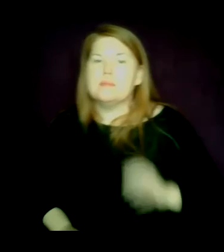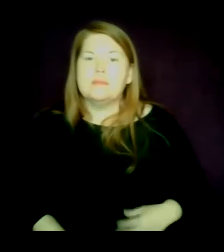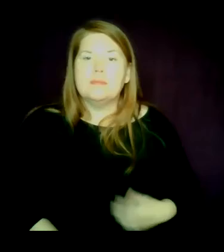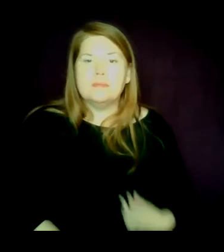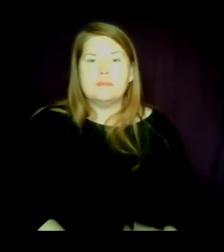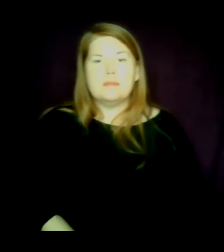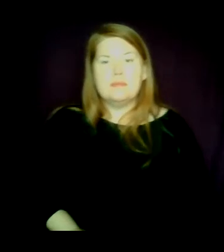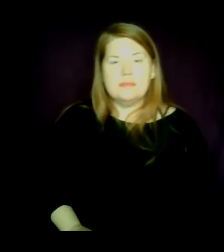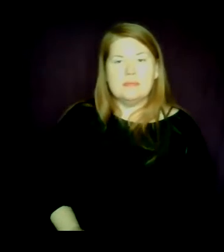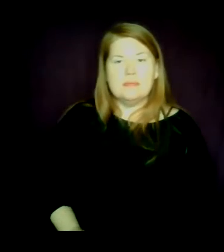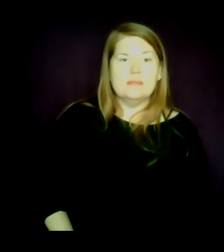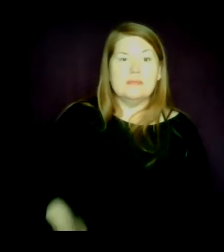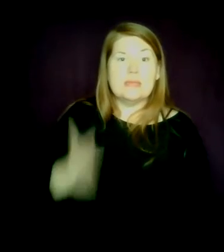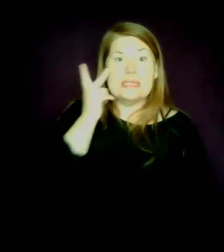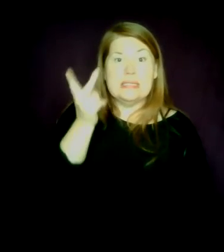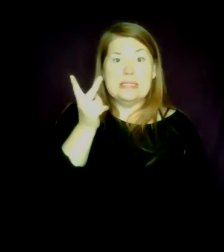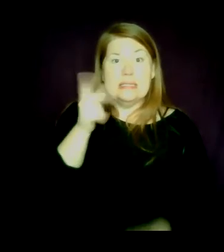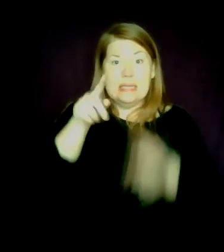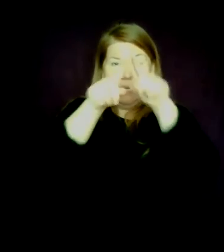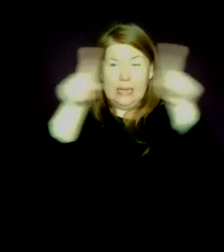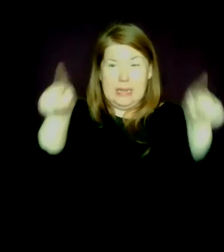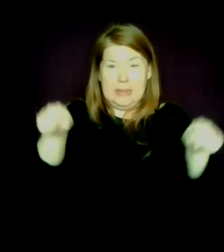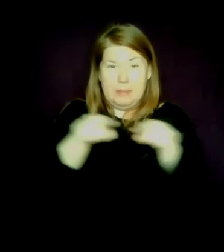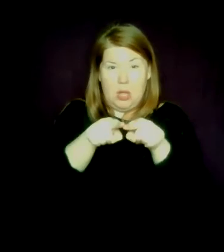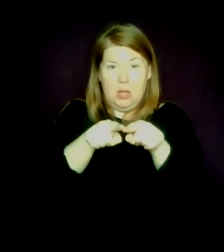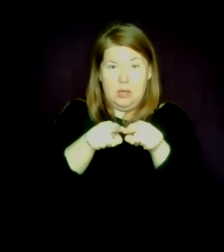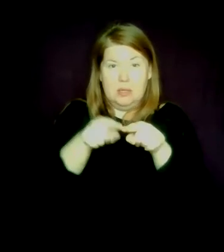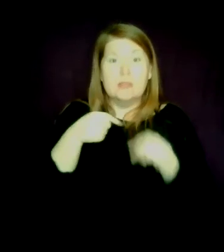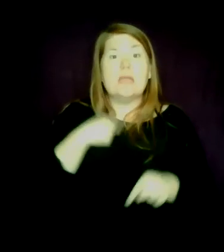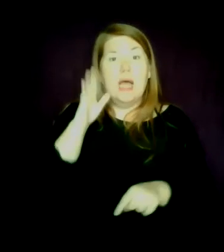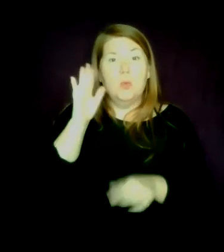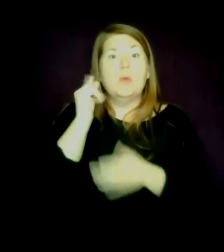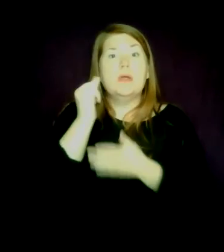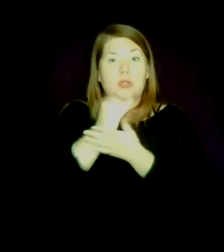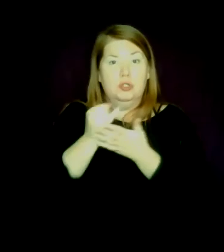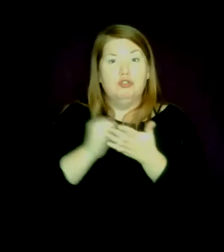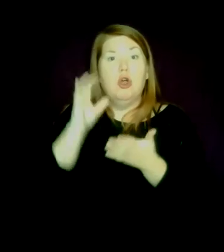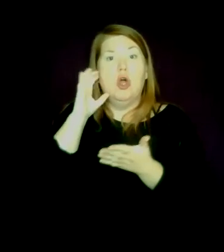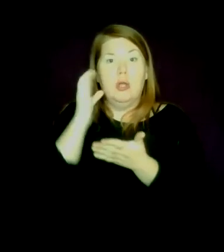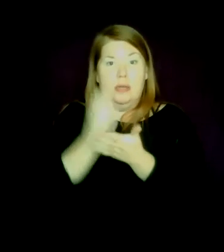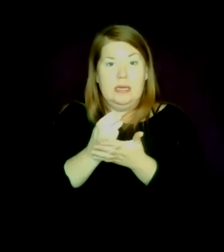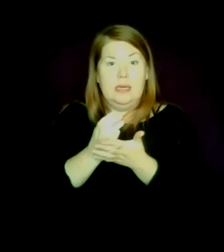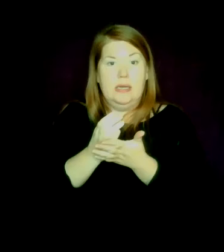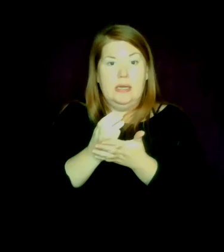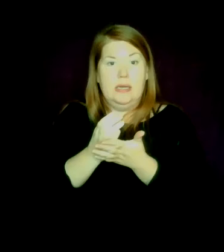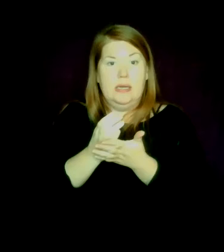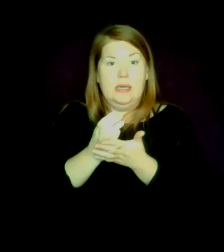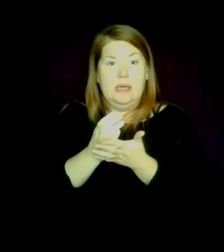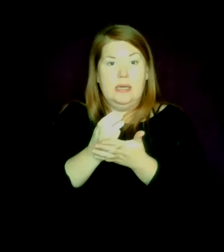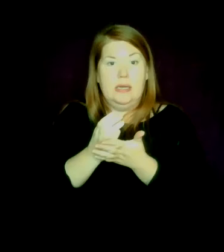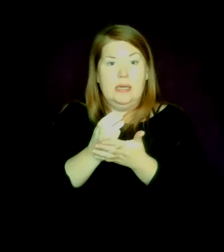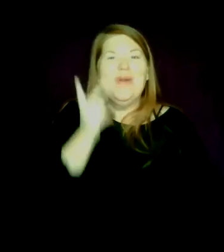in this box right here. And then I need to draw some lines because I'm supposed to tell what she does. Oh, there's Miss Yeager's catch.